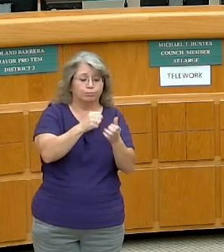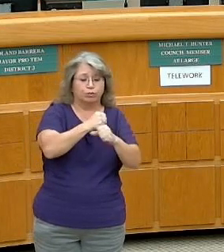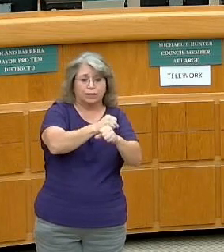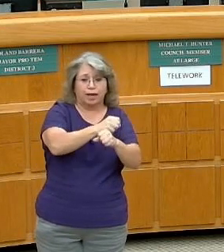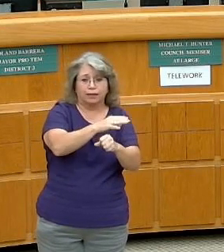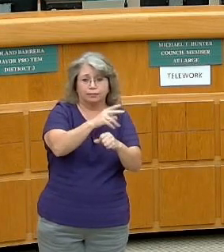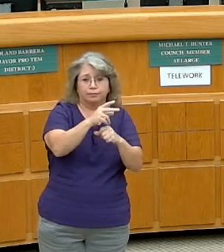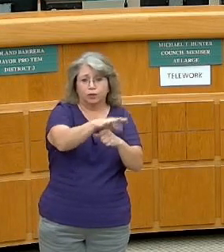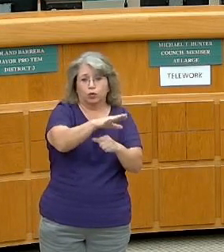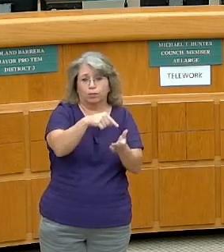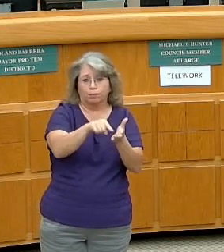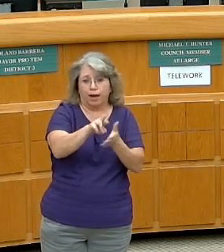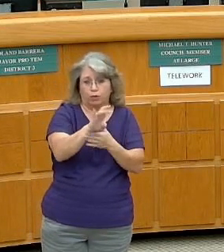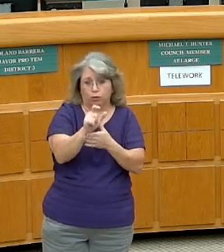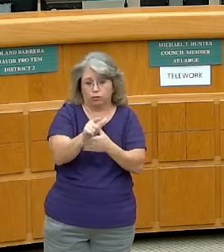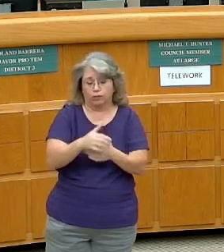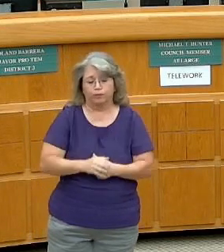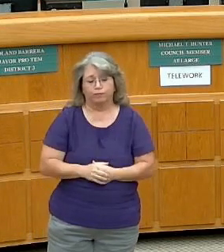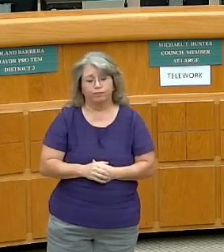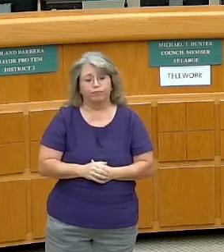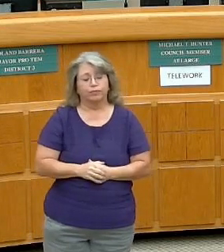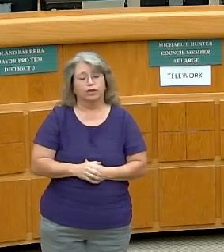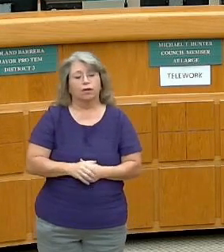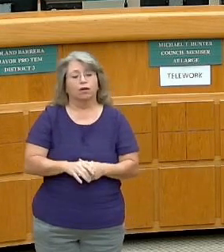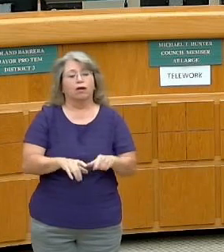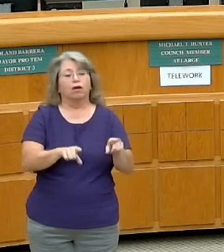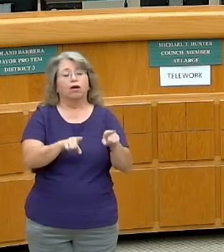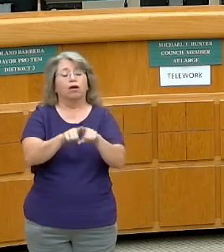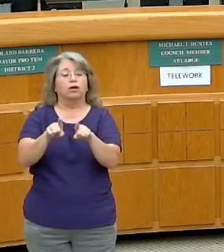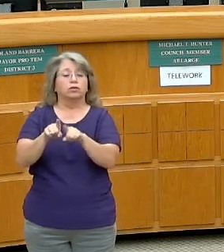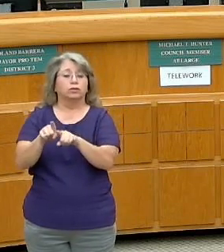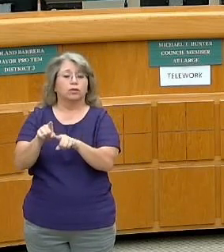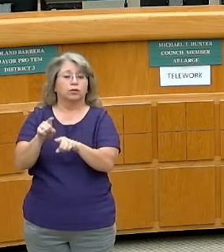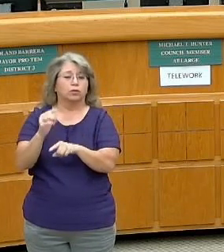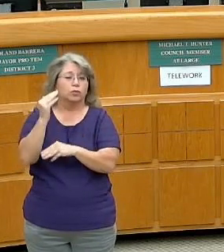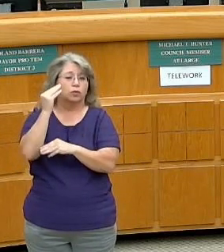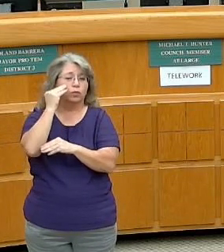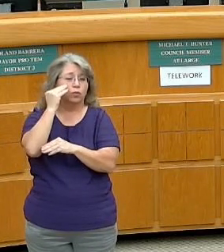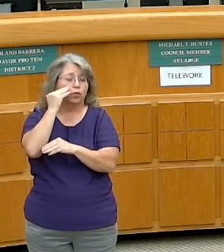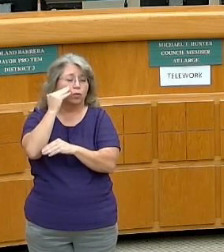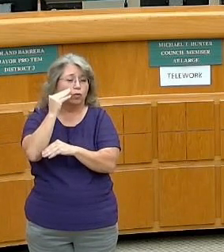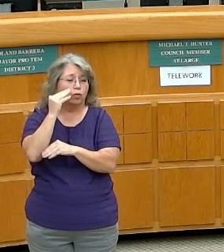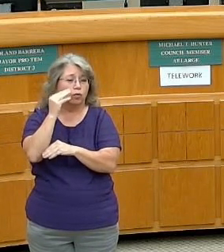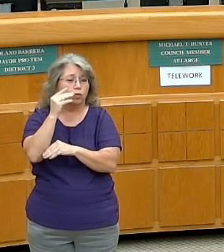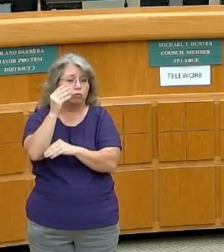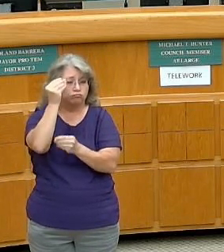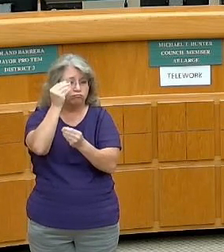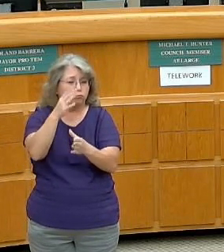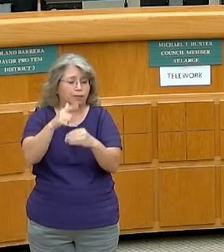wanted to make you aware of a new grant that has come out.